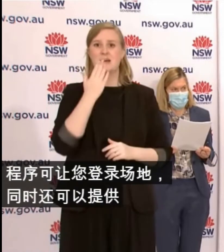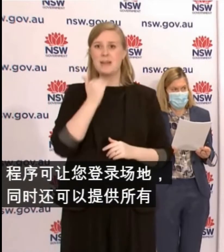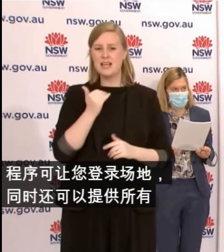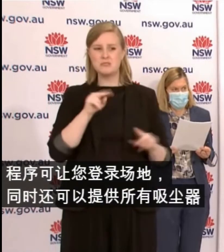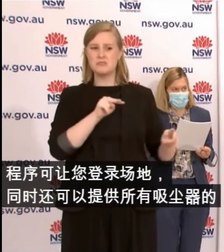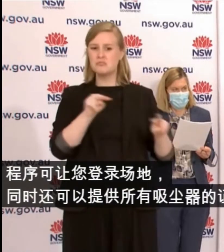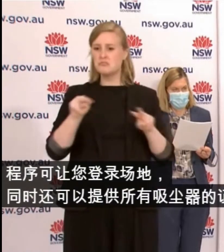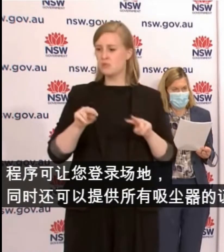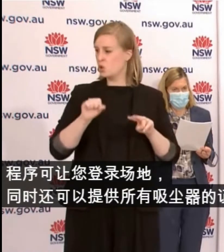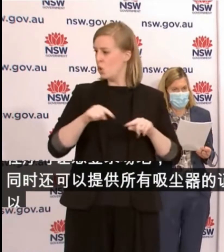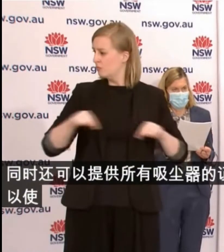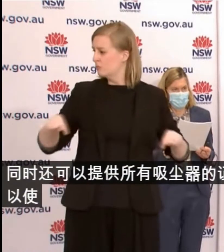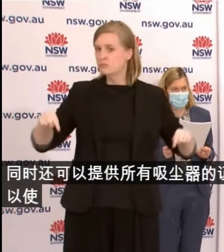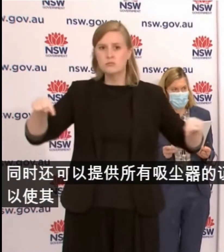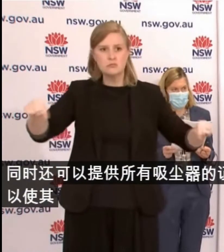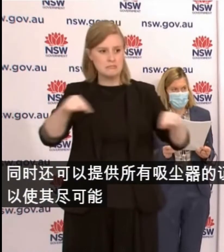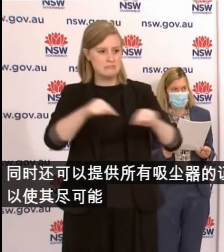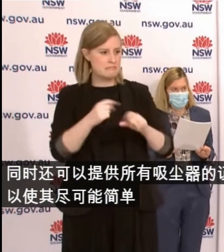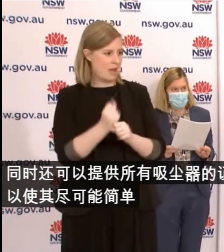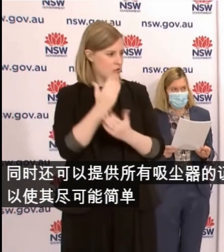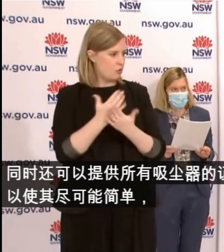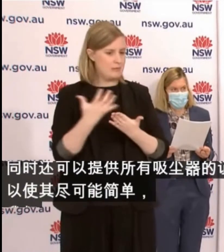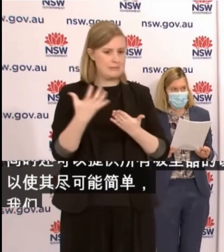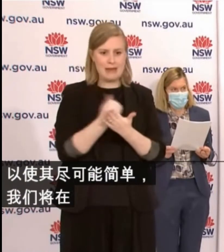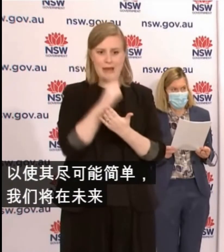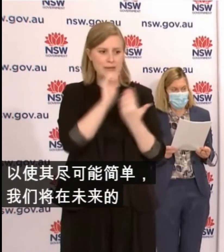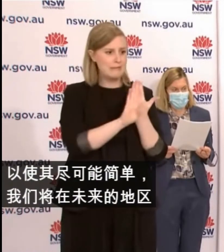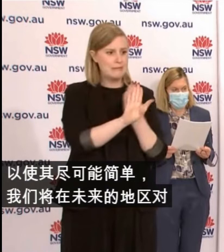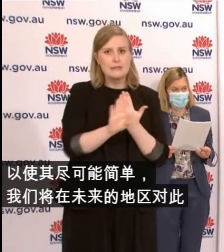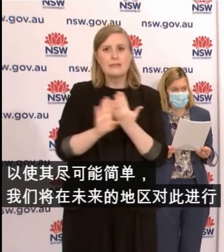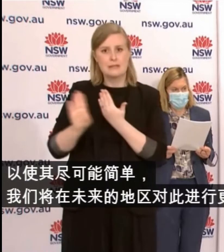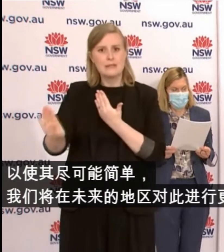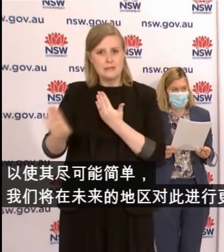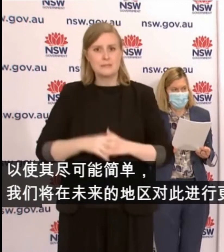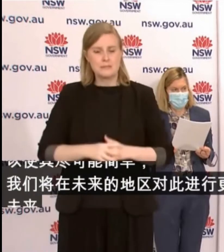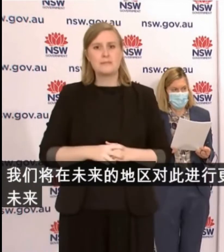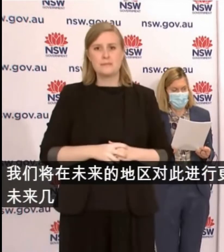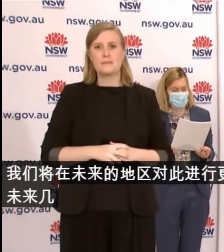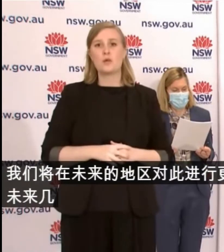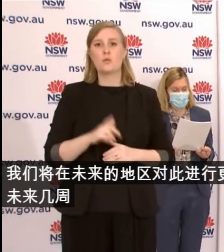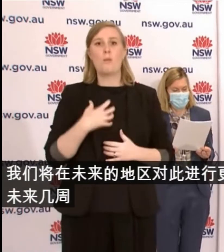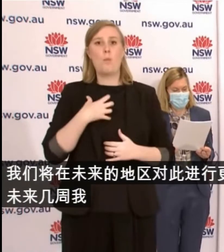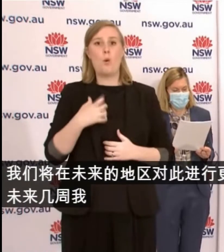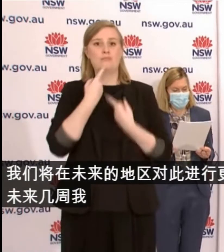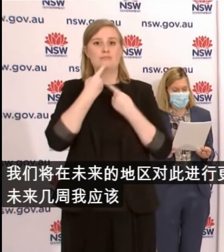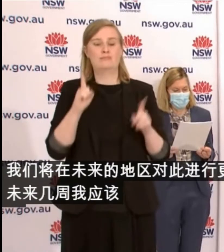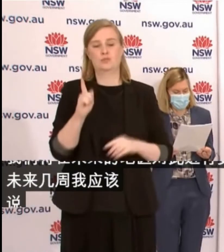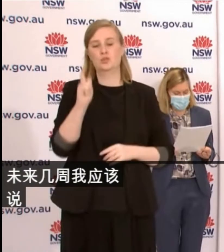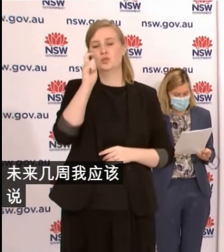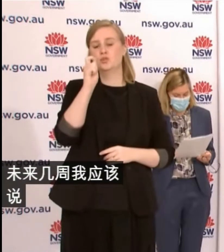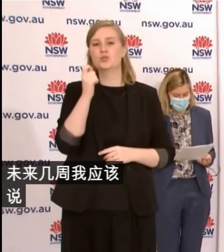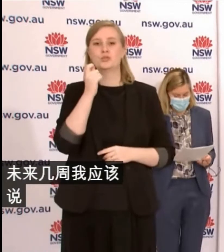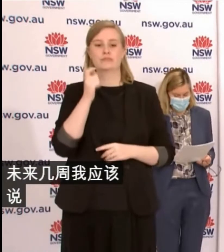also have proof of your vax all in one, to make it as simple as possible, and we'll have more to say about that in coming weeks, I should